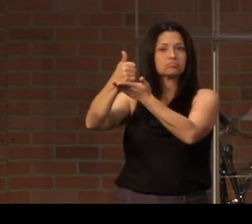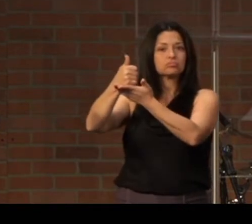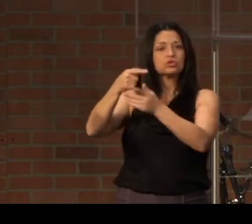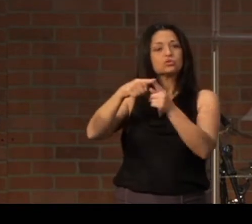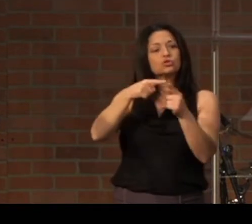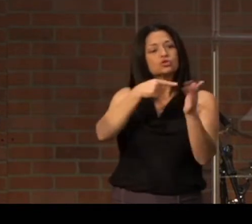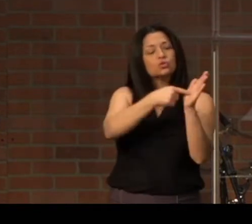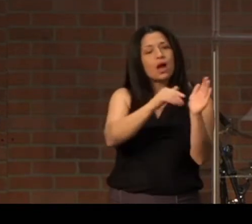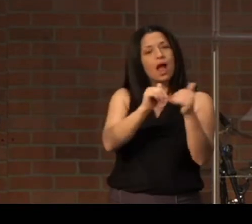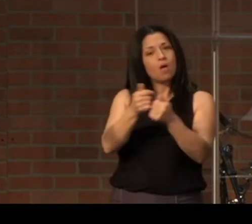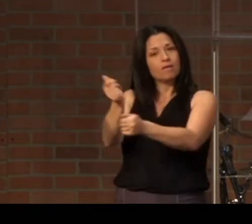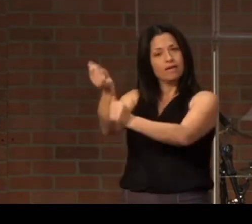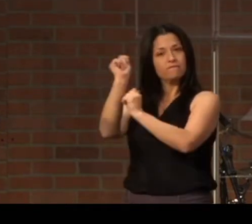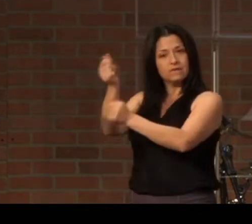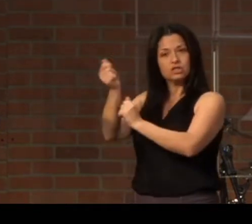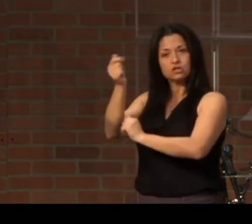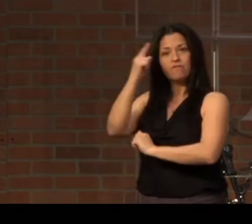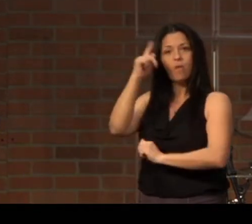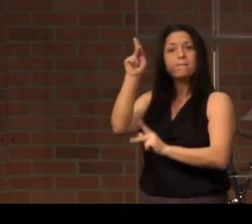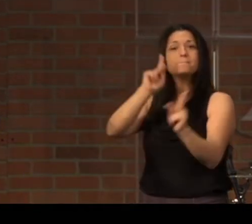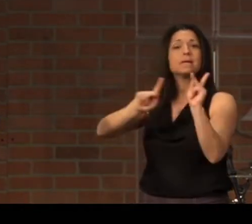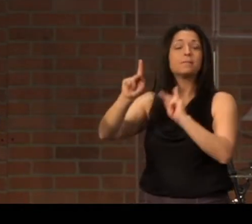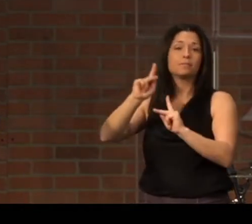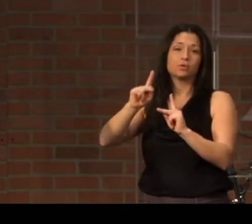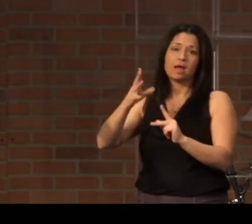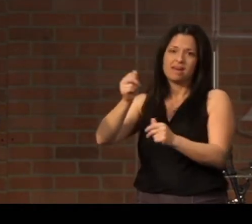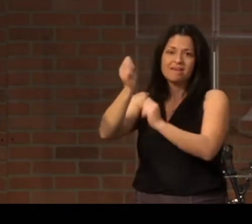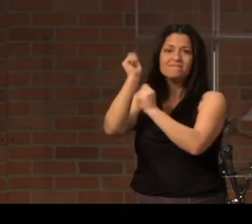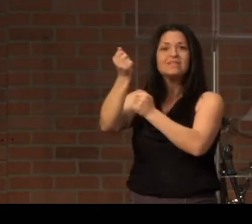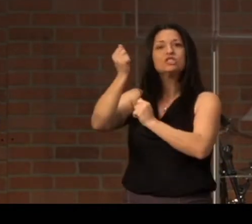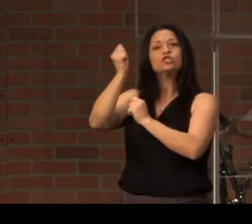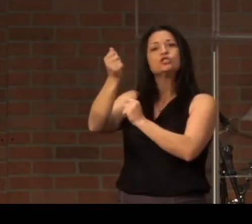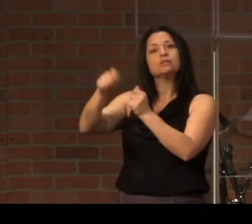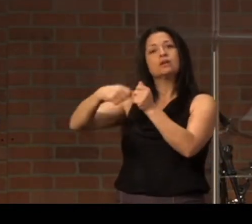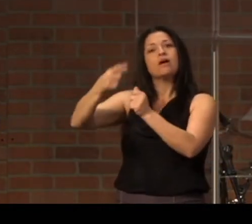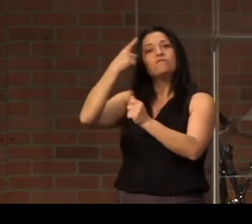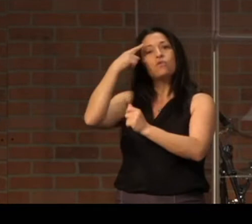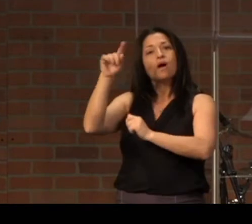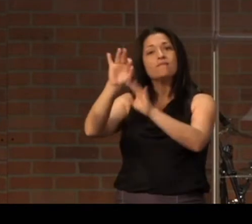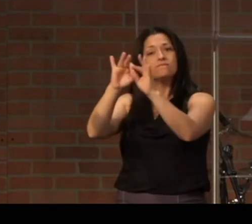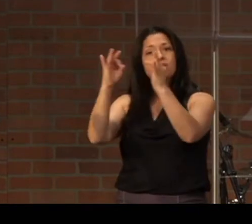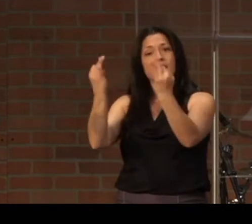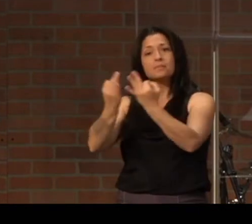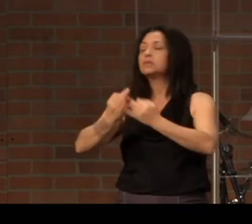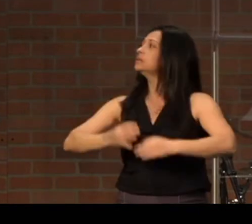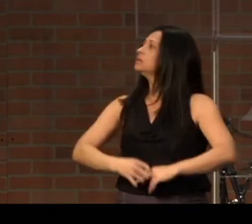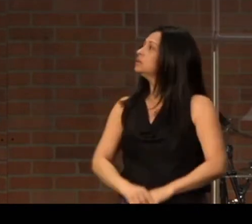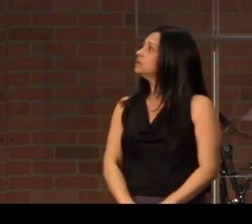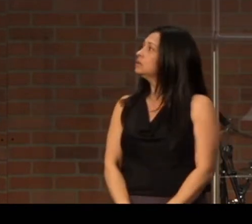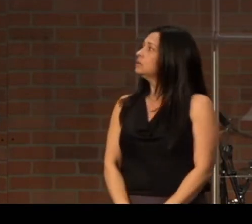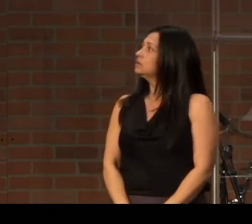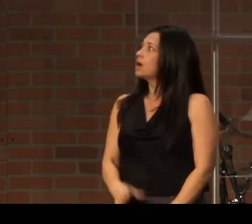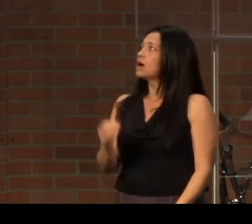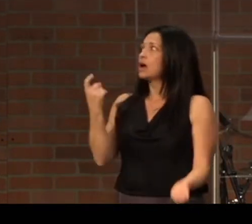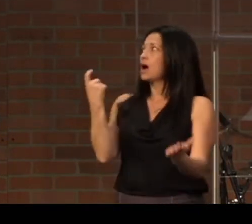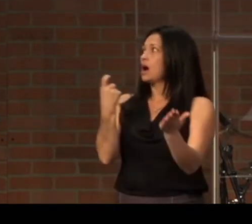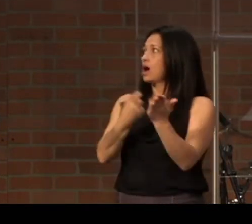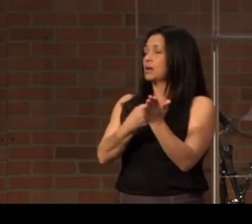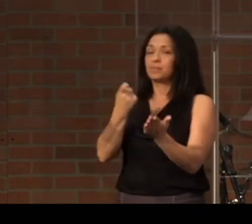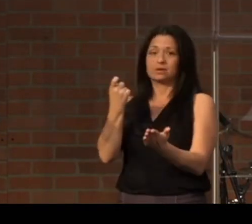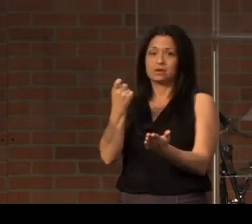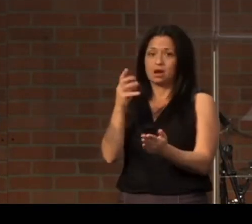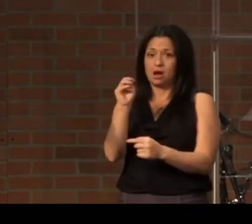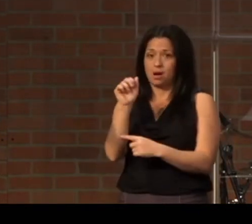Peter's home to show them how to fish for family. And Mark 1:29, and immediately, Mark's favorite word,